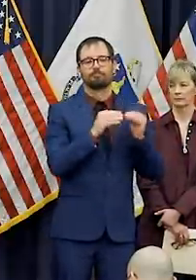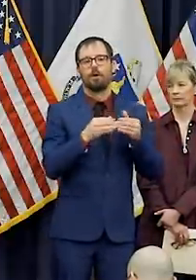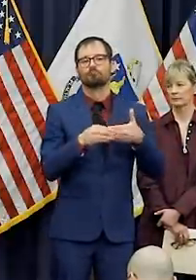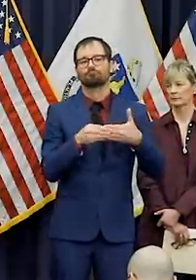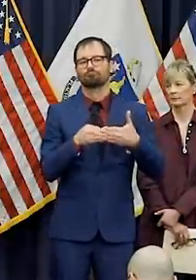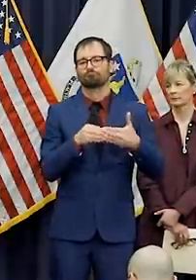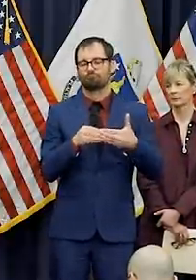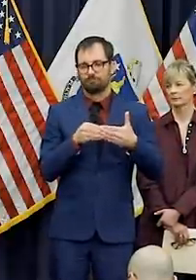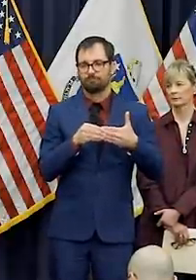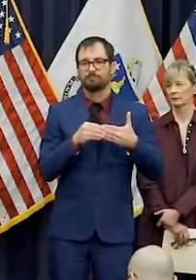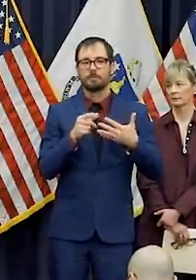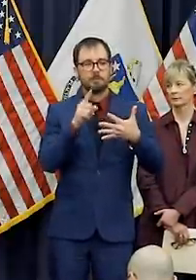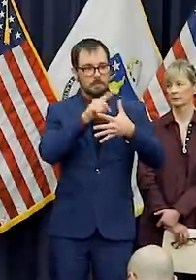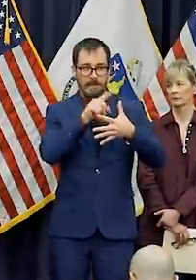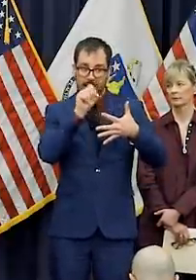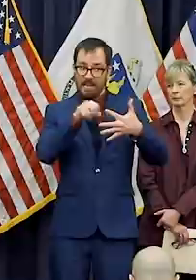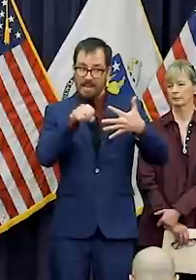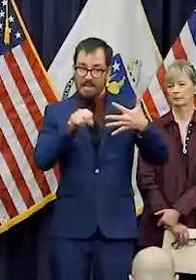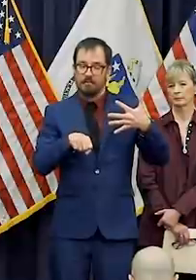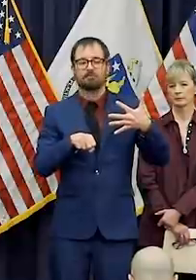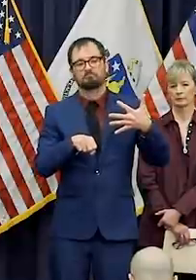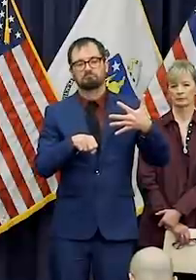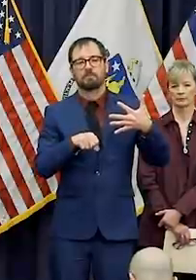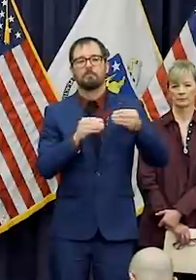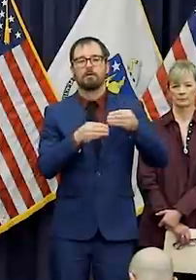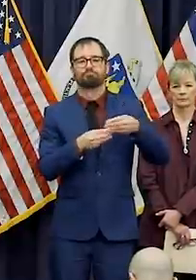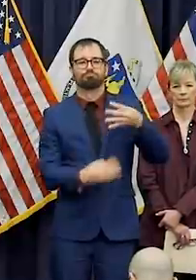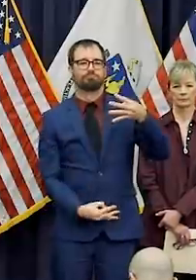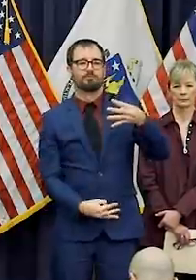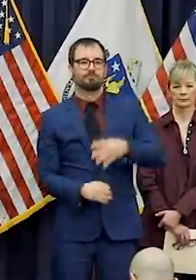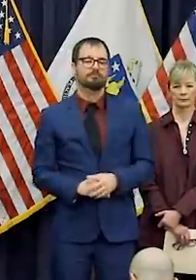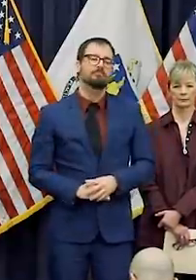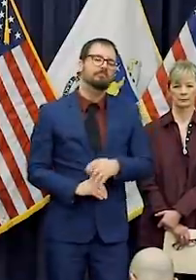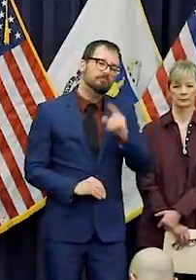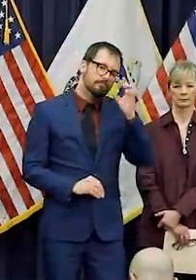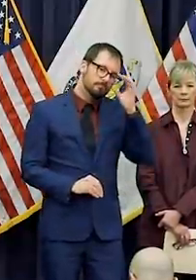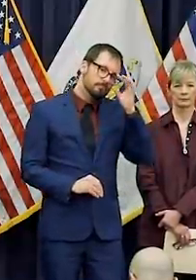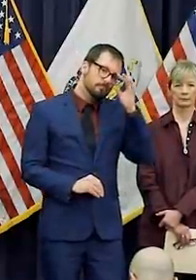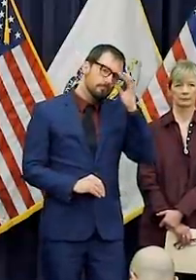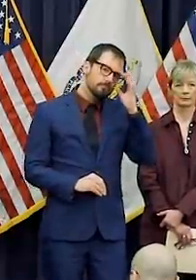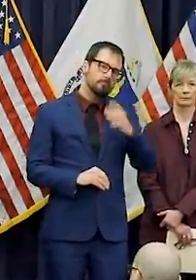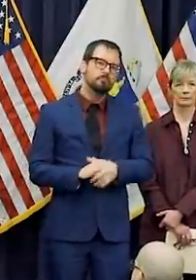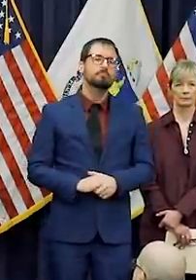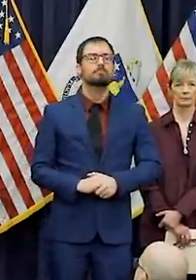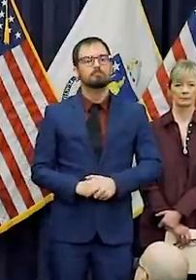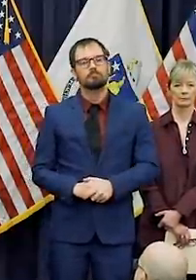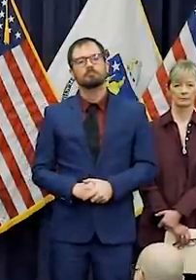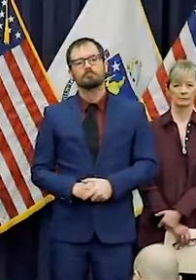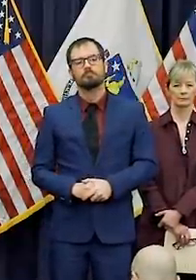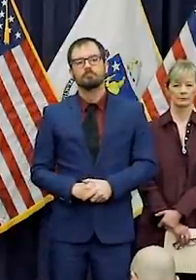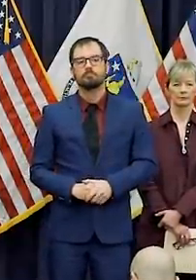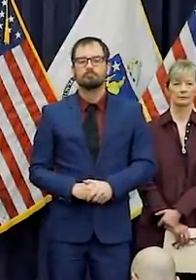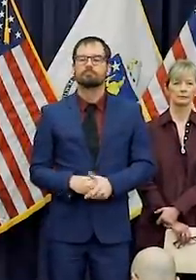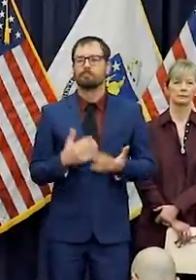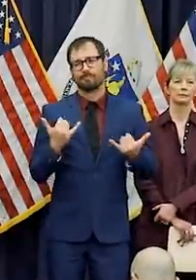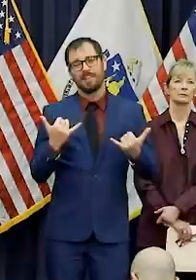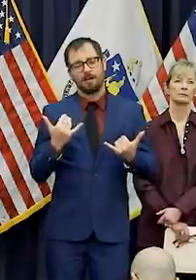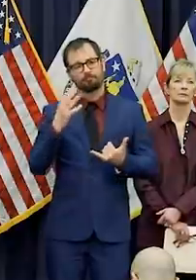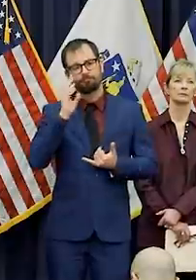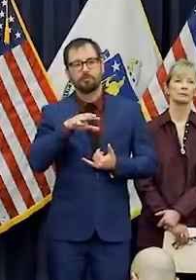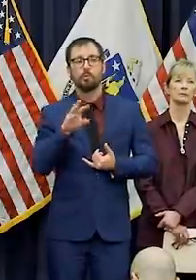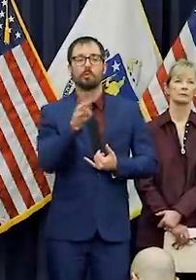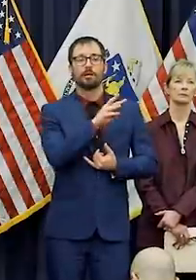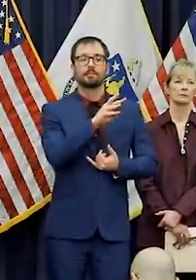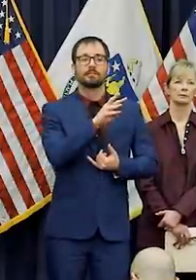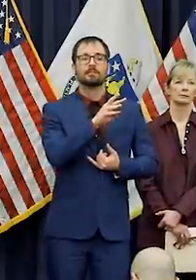We had previously informed you about community-level transmission of unknown origin in Berkshire County. Today's data